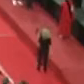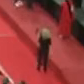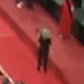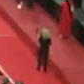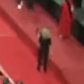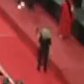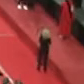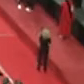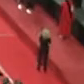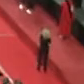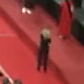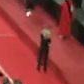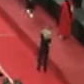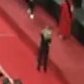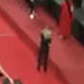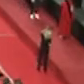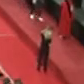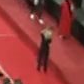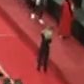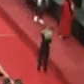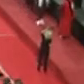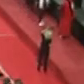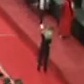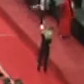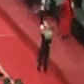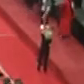Stephanie Ora Leonic Biri Marchena.